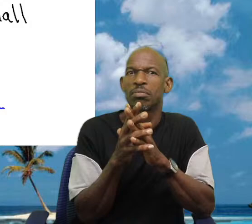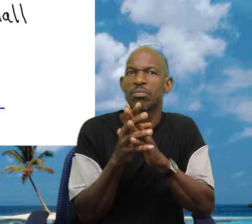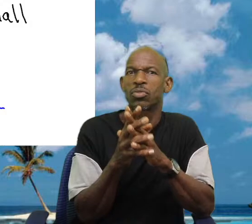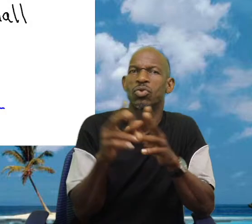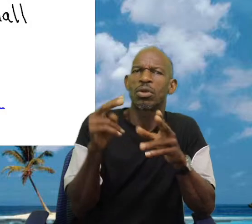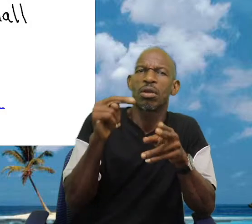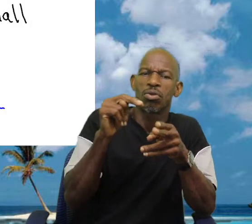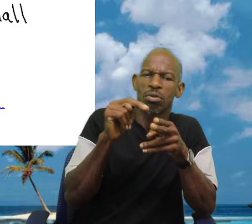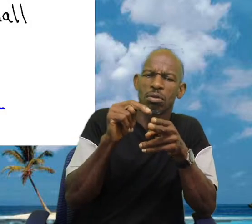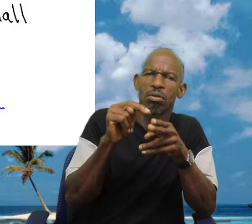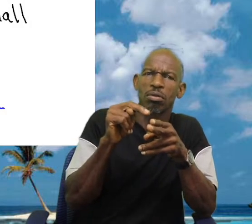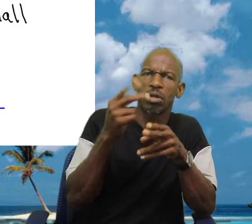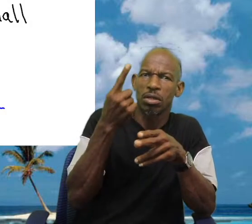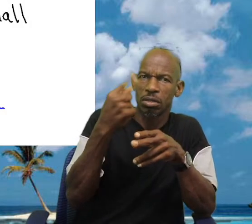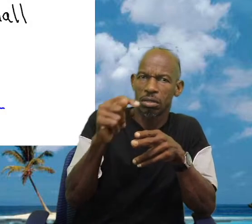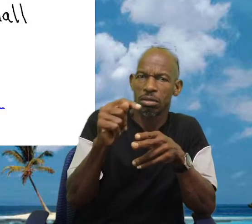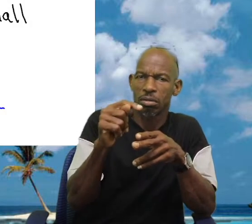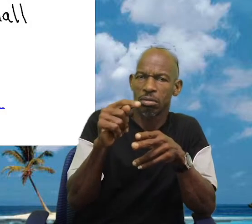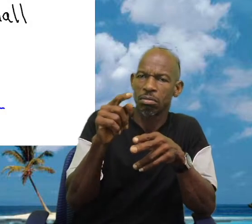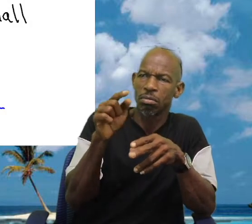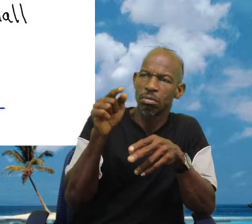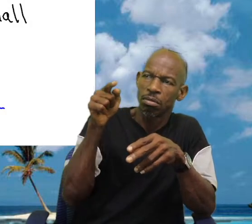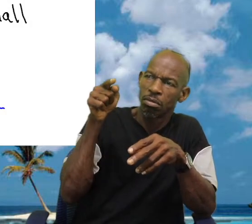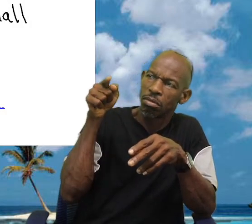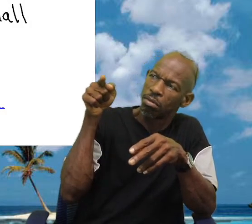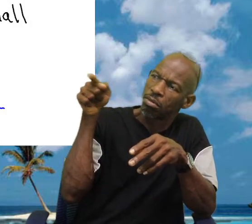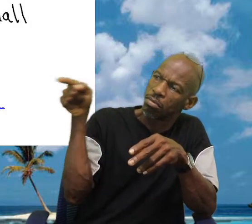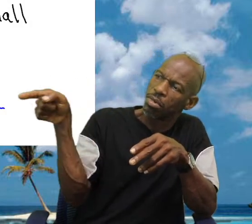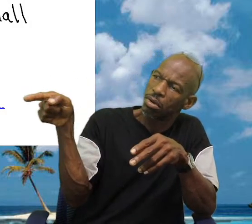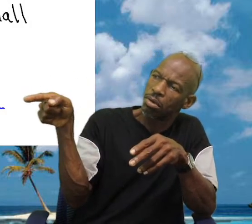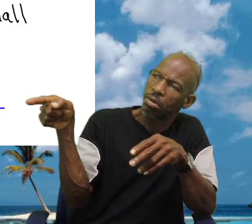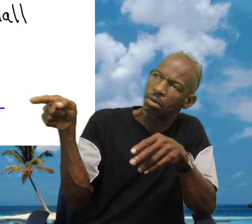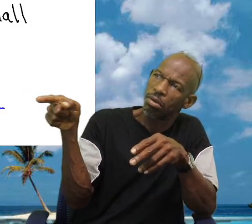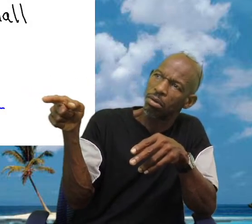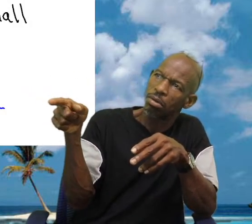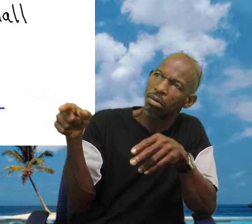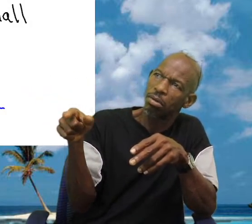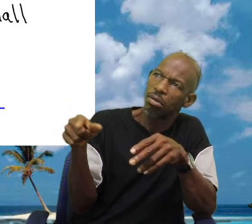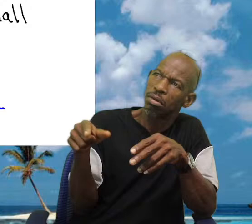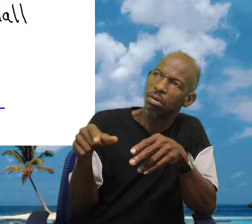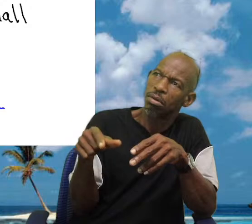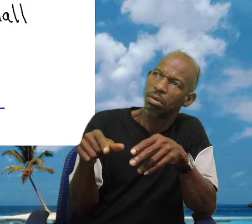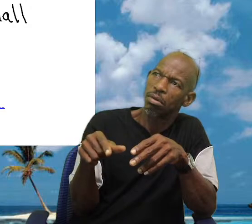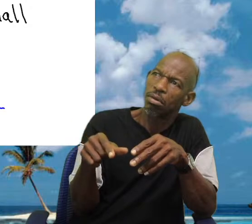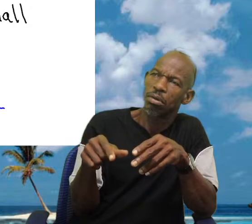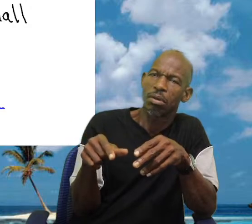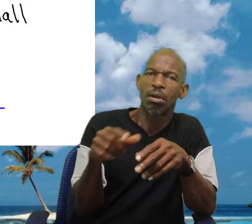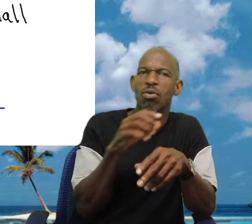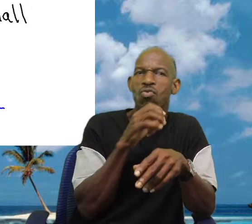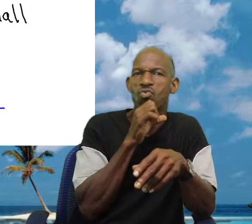noun. So we say the, and then we put in the adjective. The old,